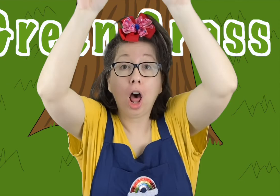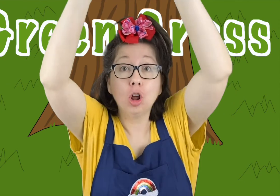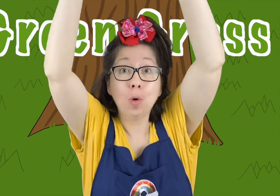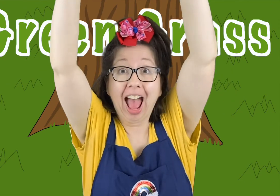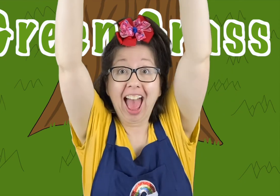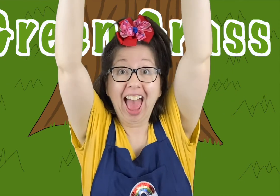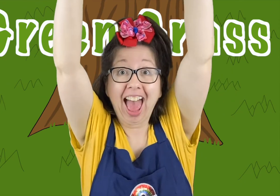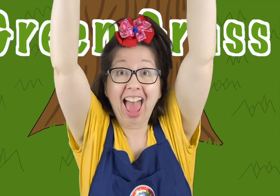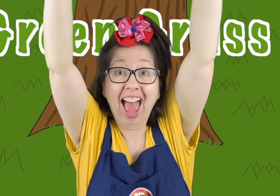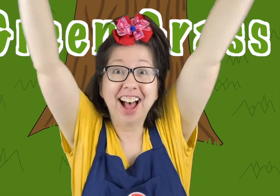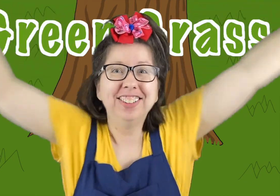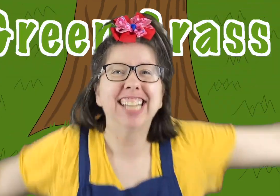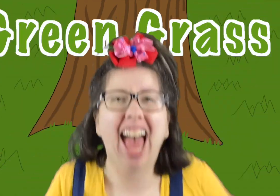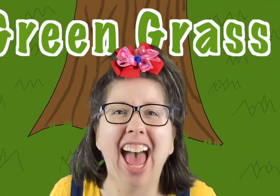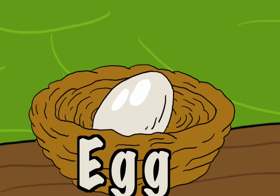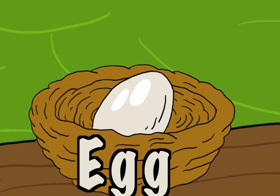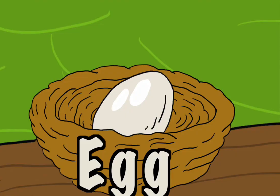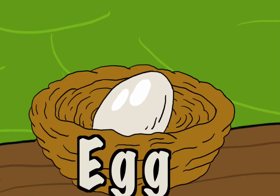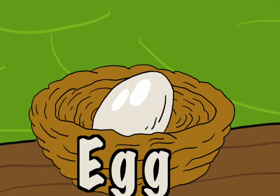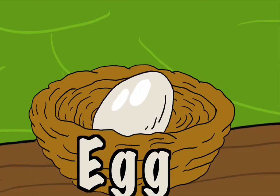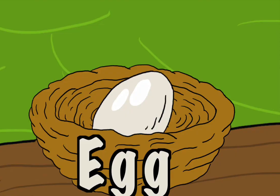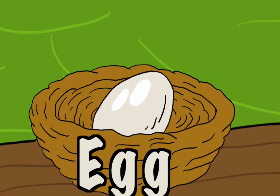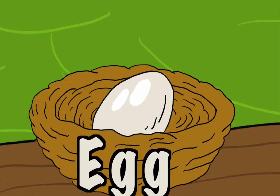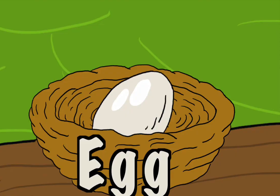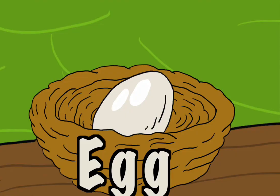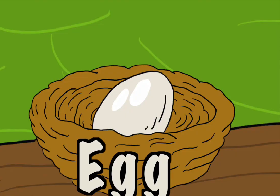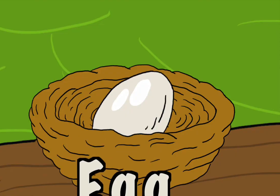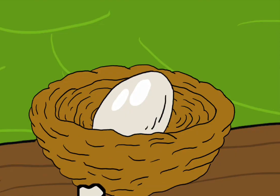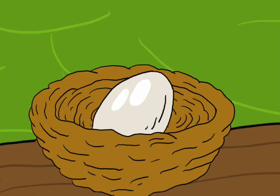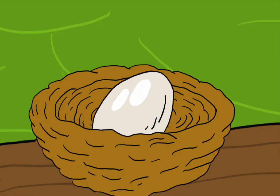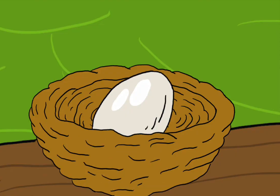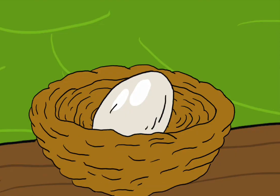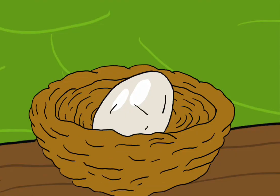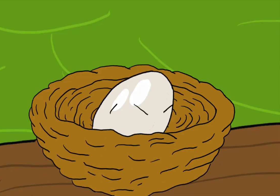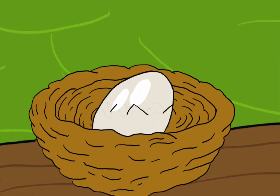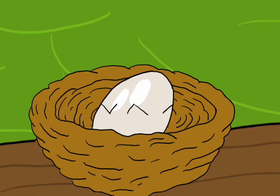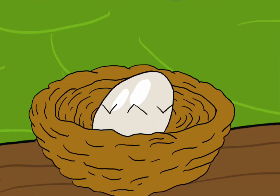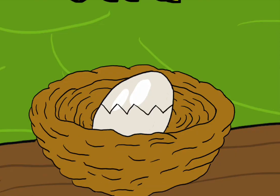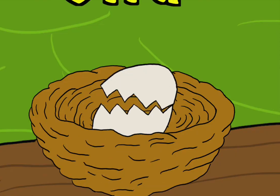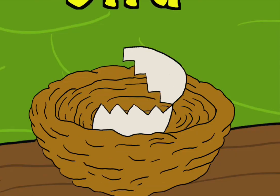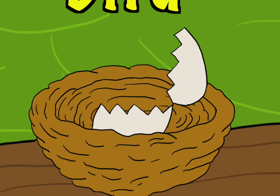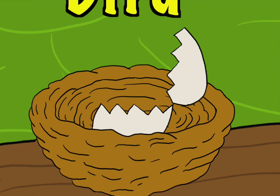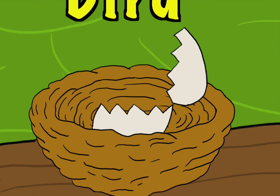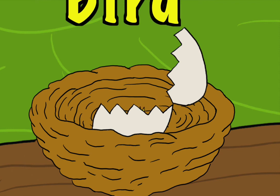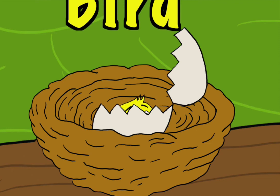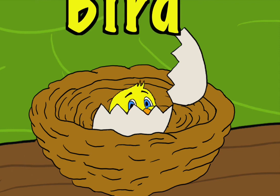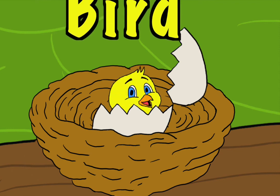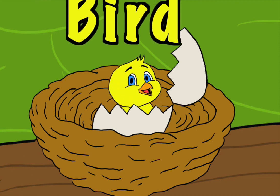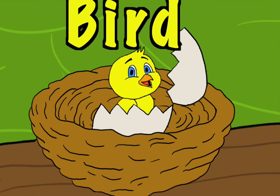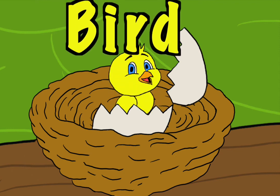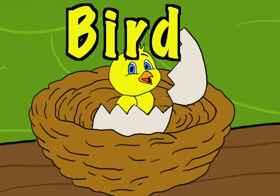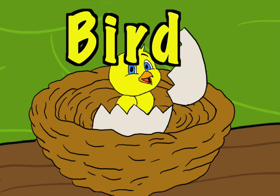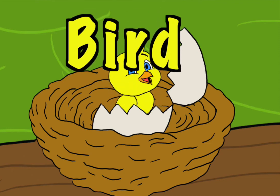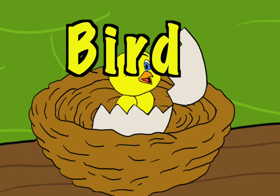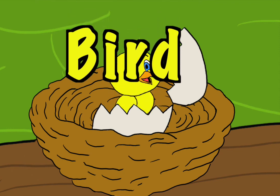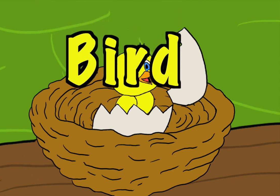all around. And in that egg there was a bird,